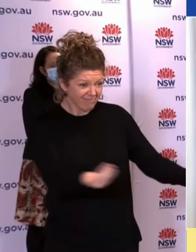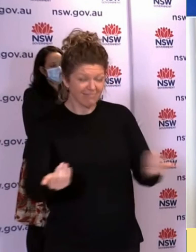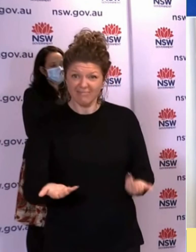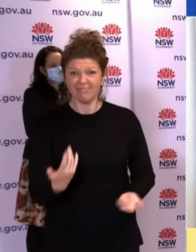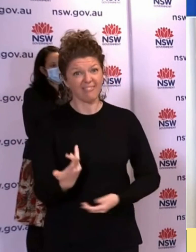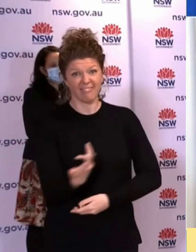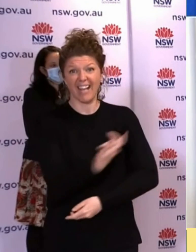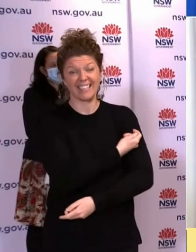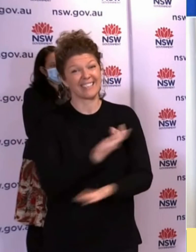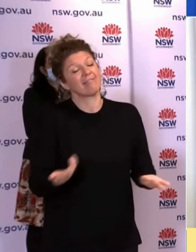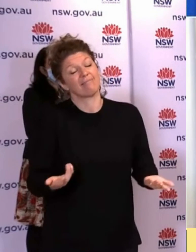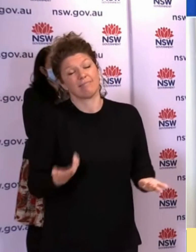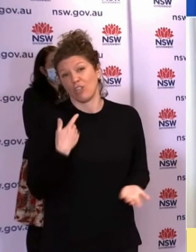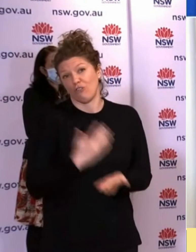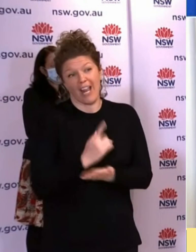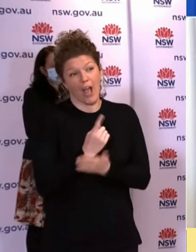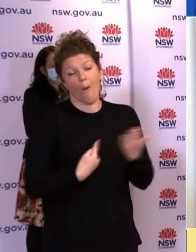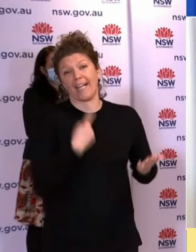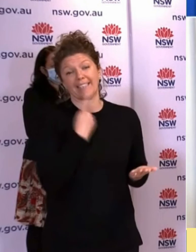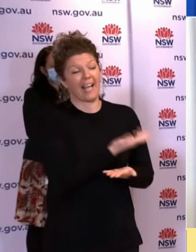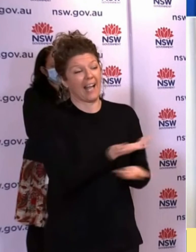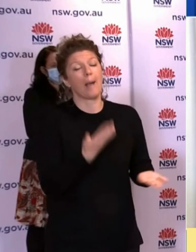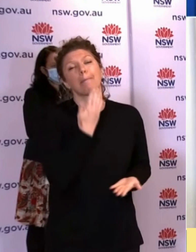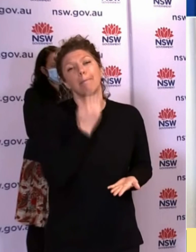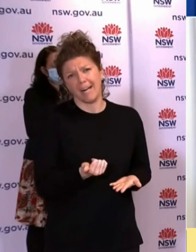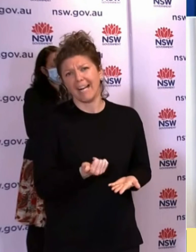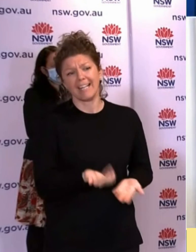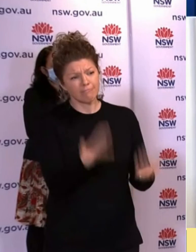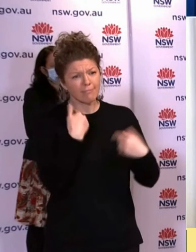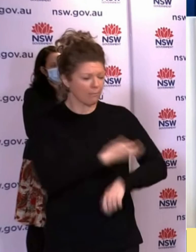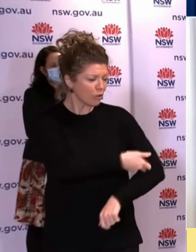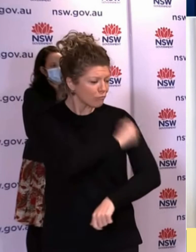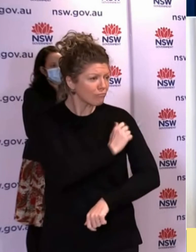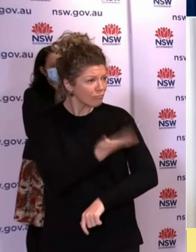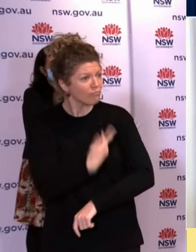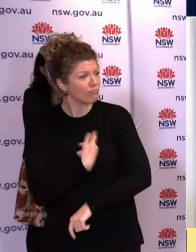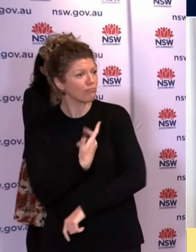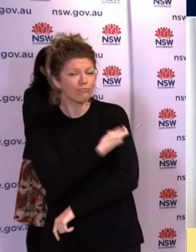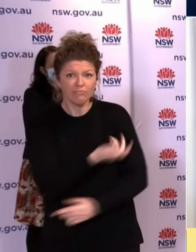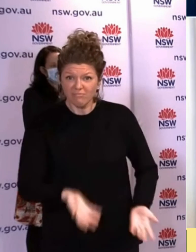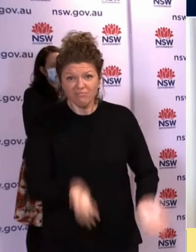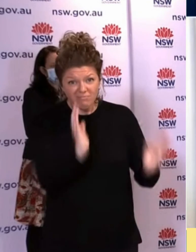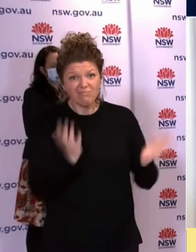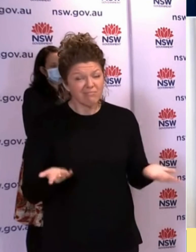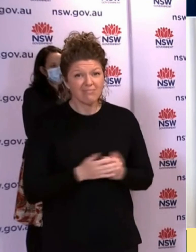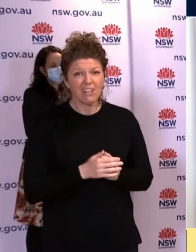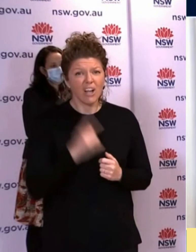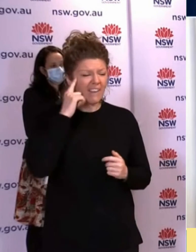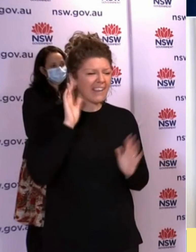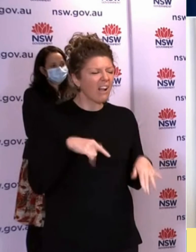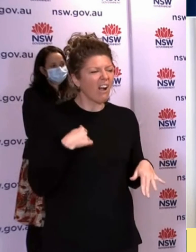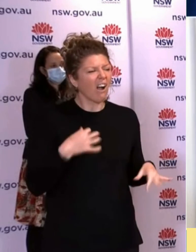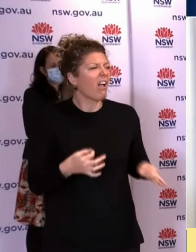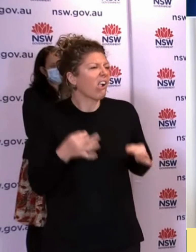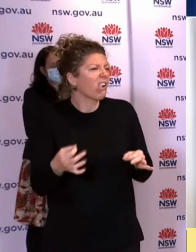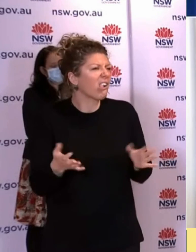can do is to please urge people to do that as soon as possible. There is no time for delay. There is no reason for